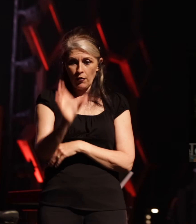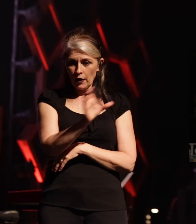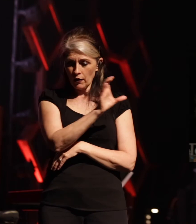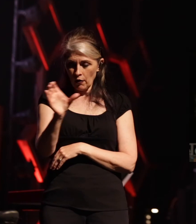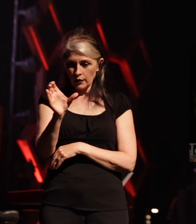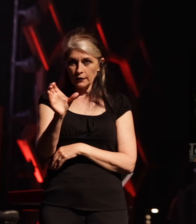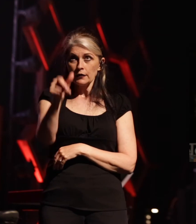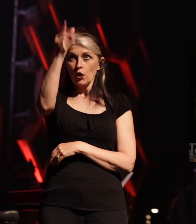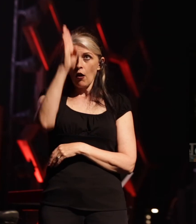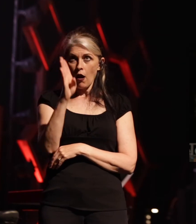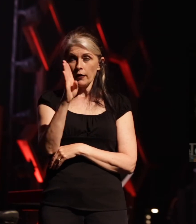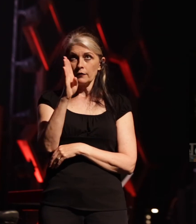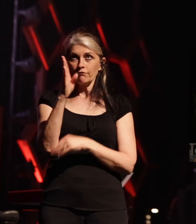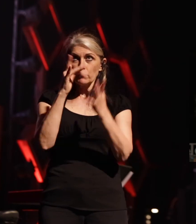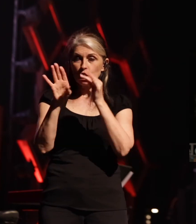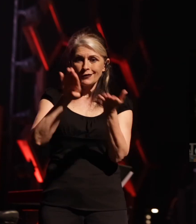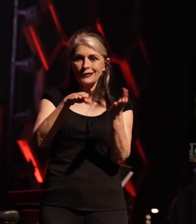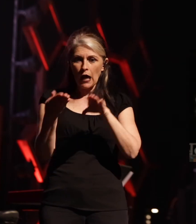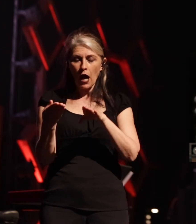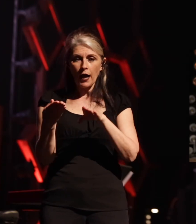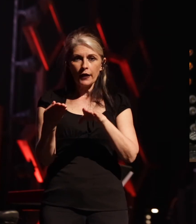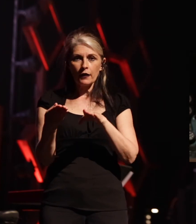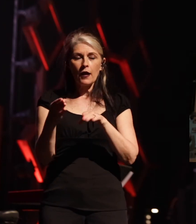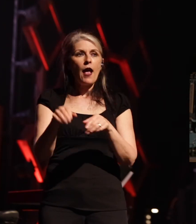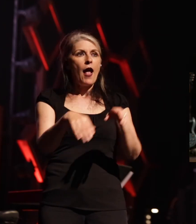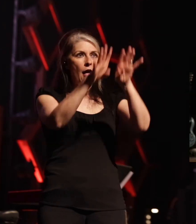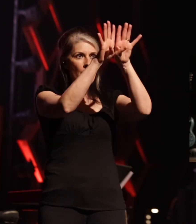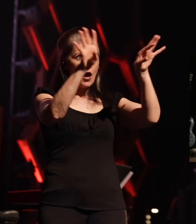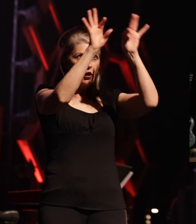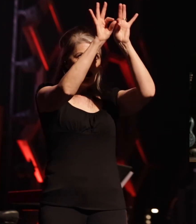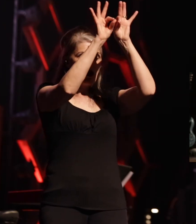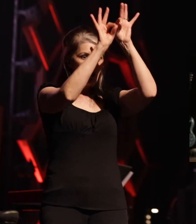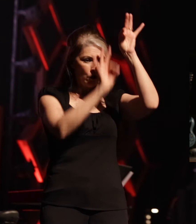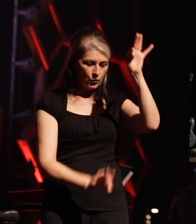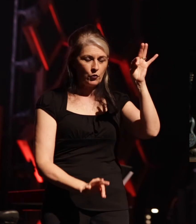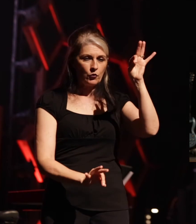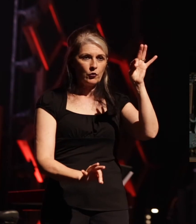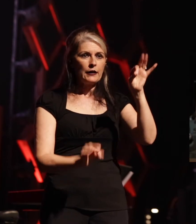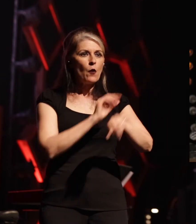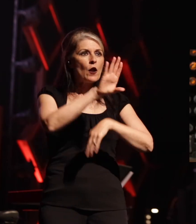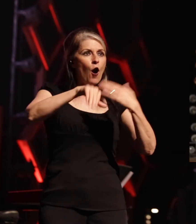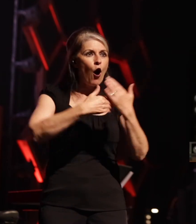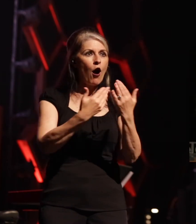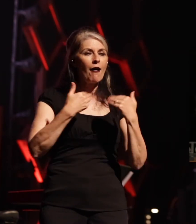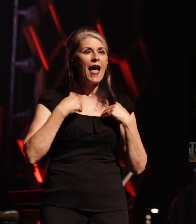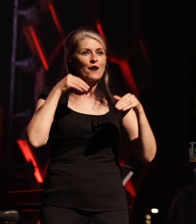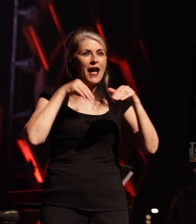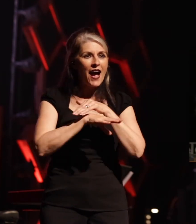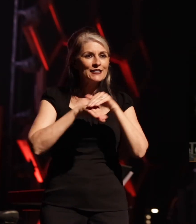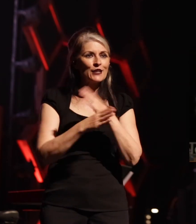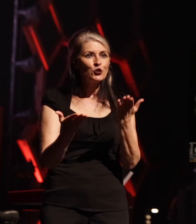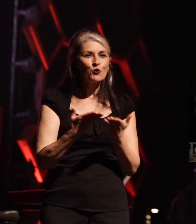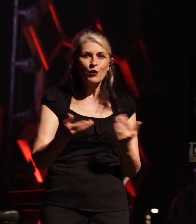the curtain and the Holy of Holies being torn, now we all have access to the presence of God. He's the high priest that has made